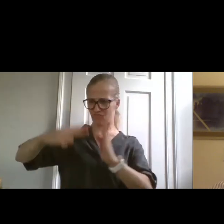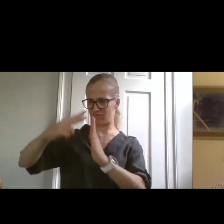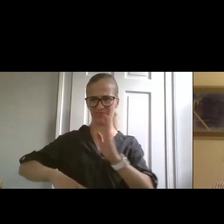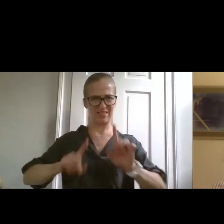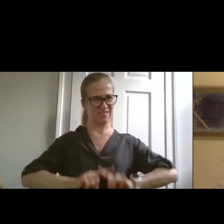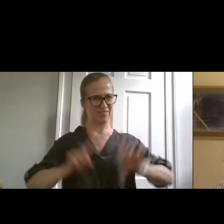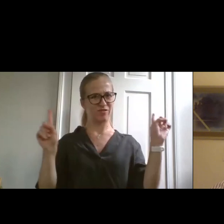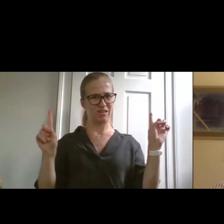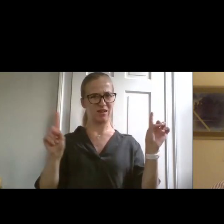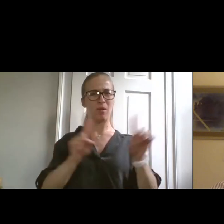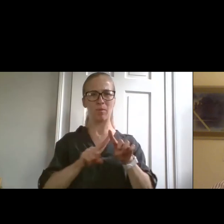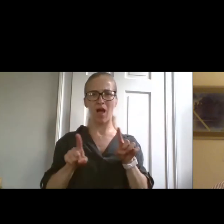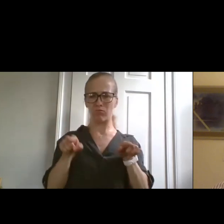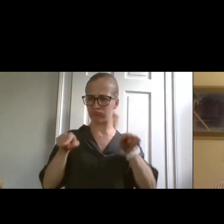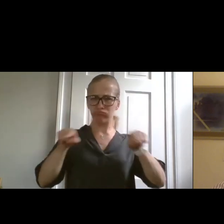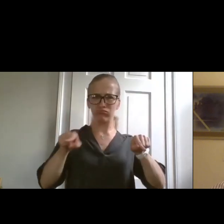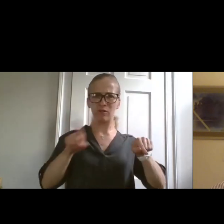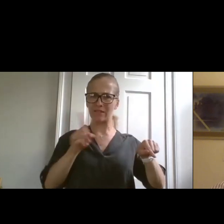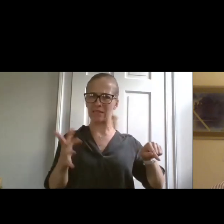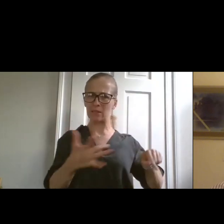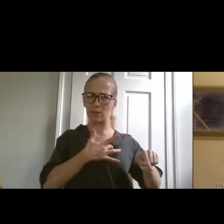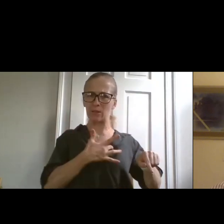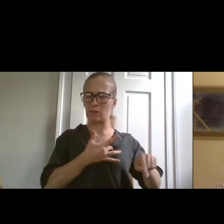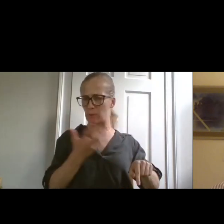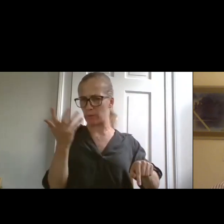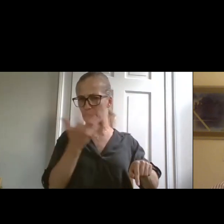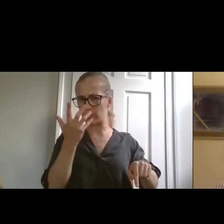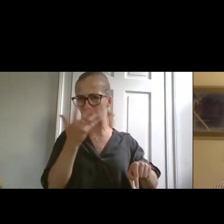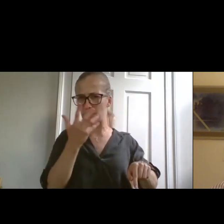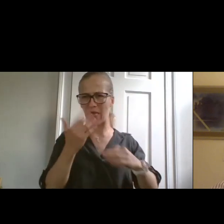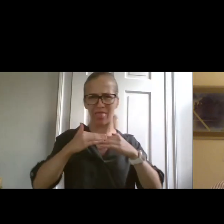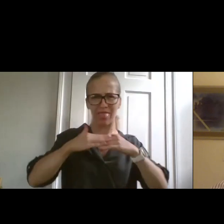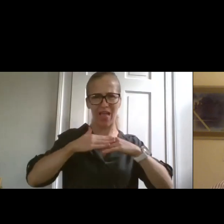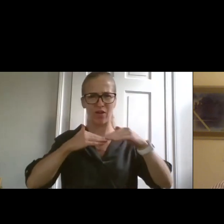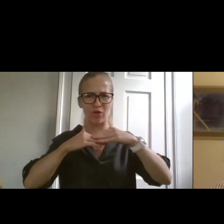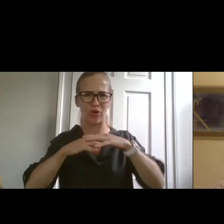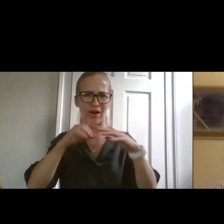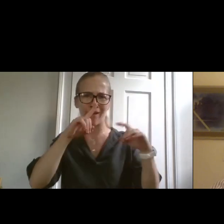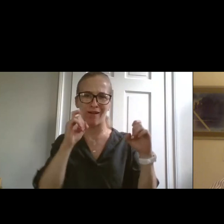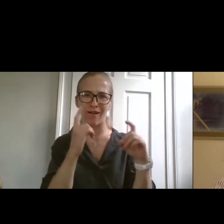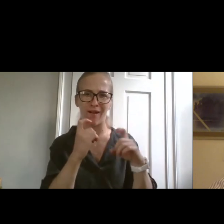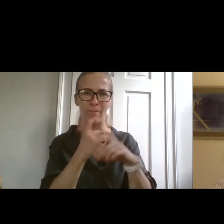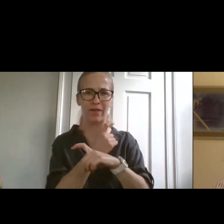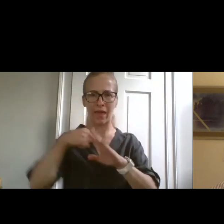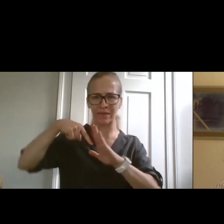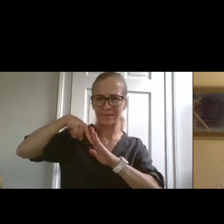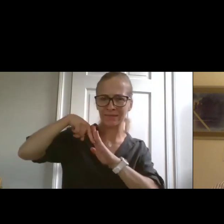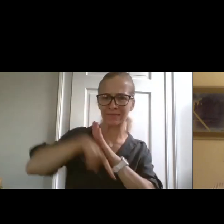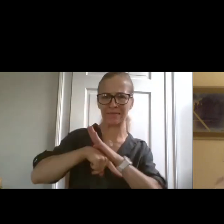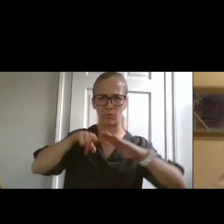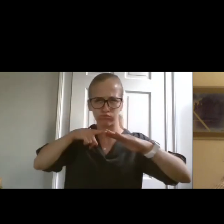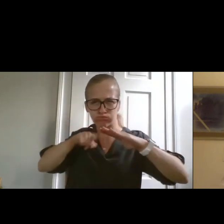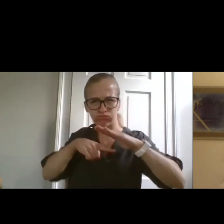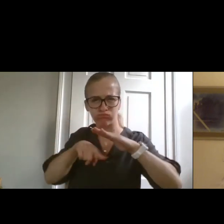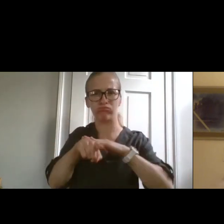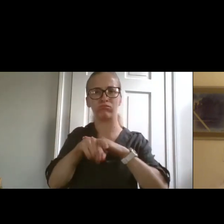both so resonant and layered and sort of thorough of their exploration of